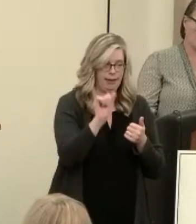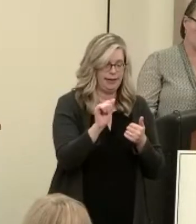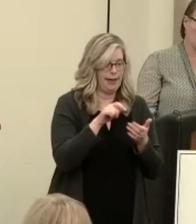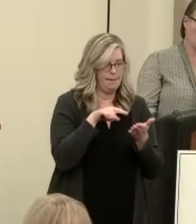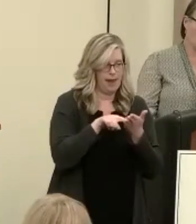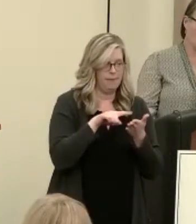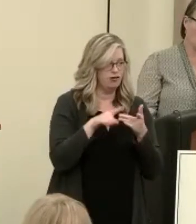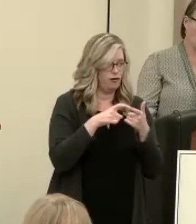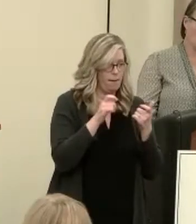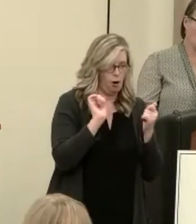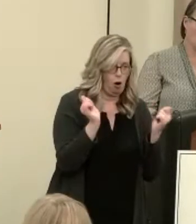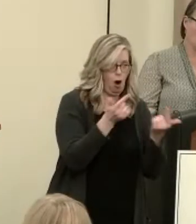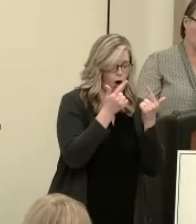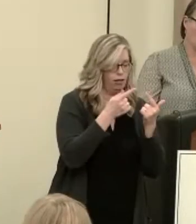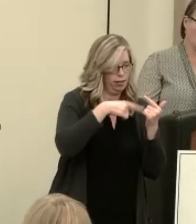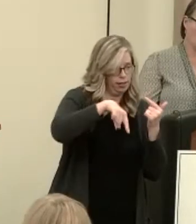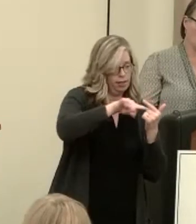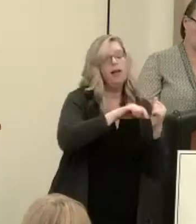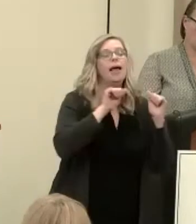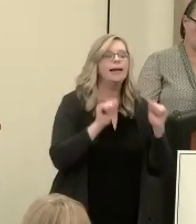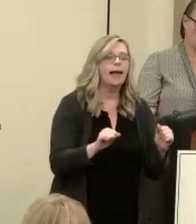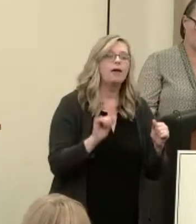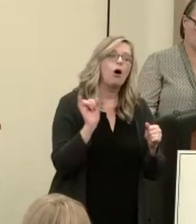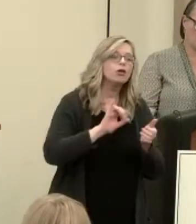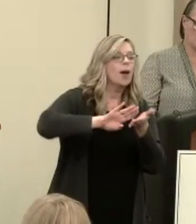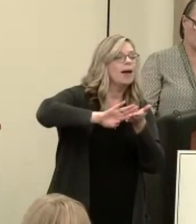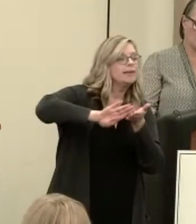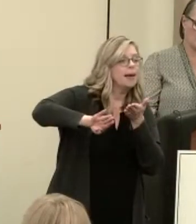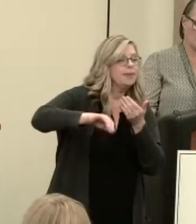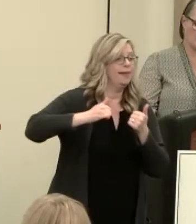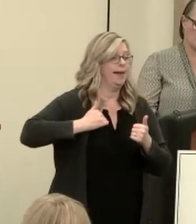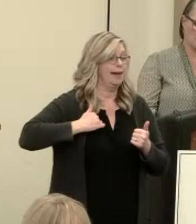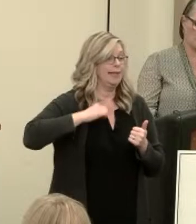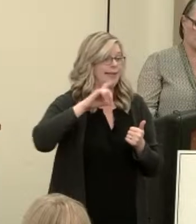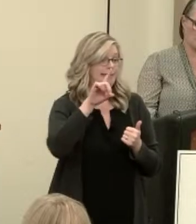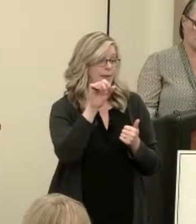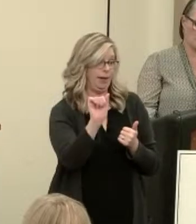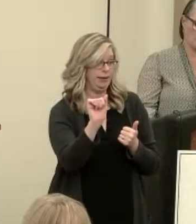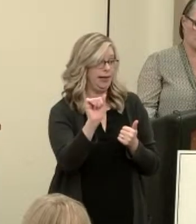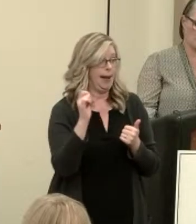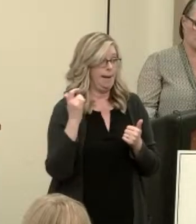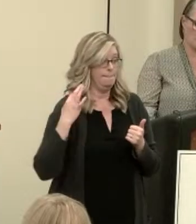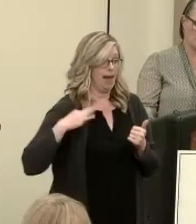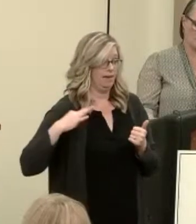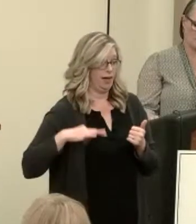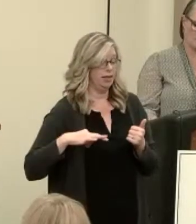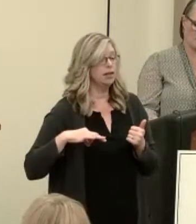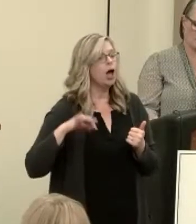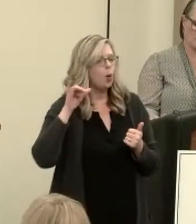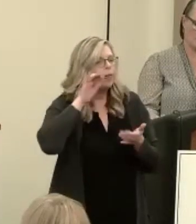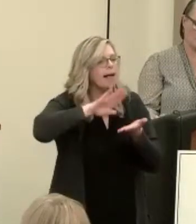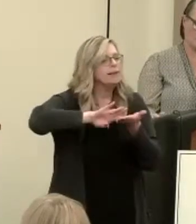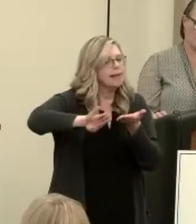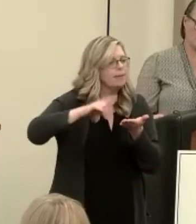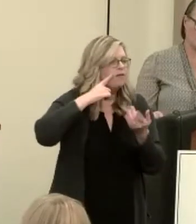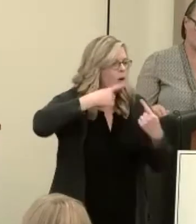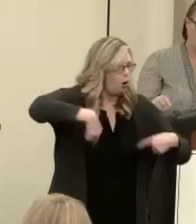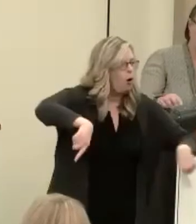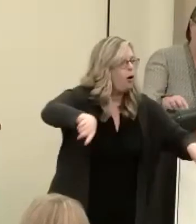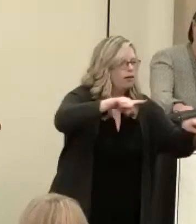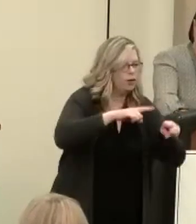all recipients, and we will move to exempt the Canada Disability Benefit in regulation for all Manitoba Supports